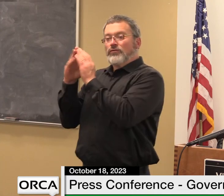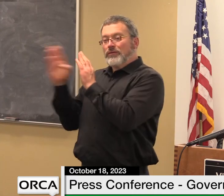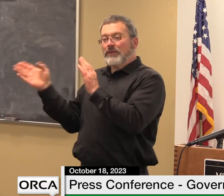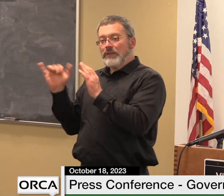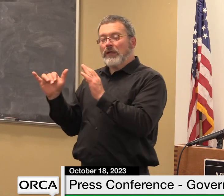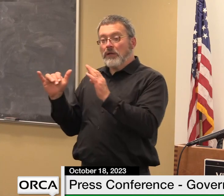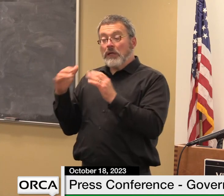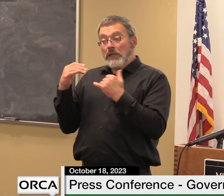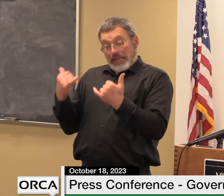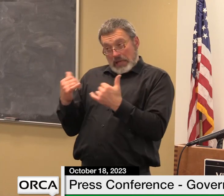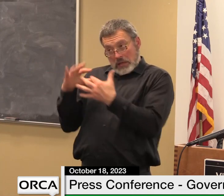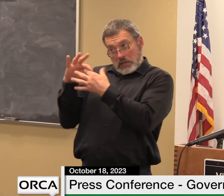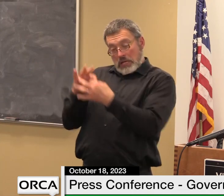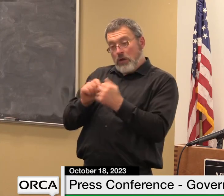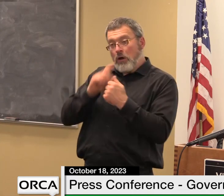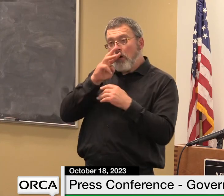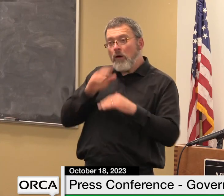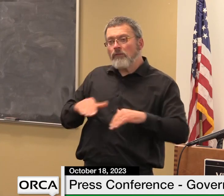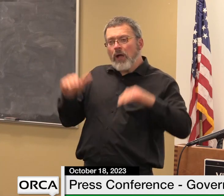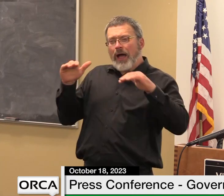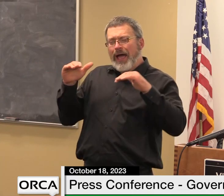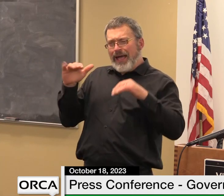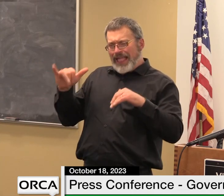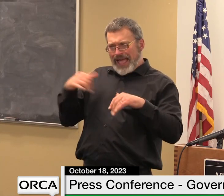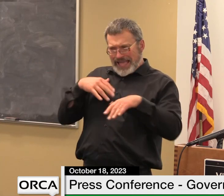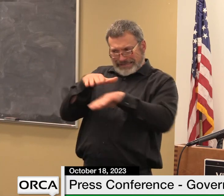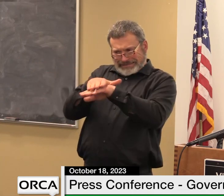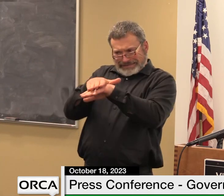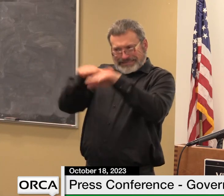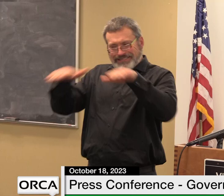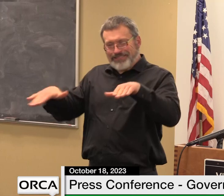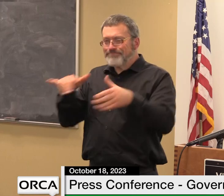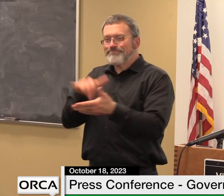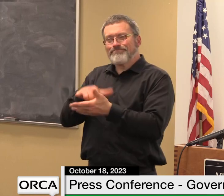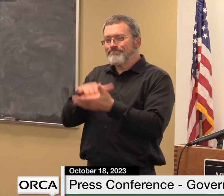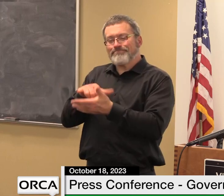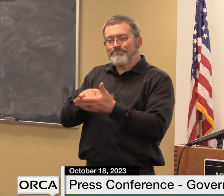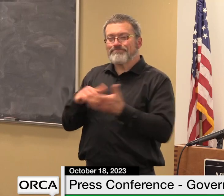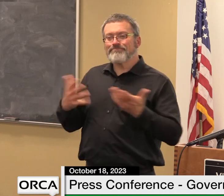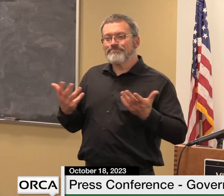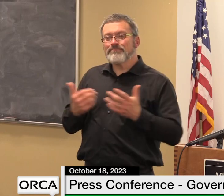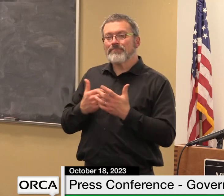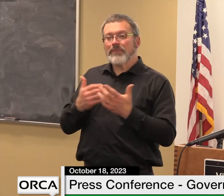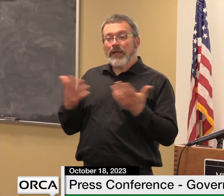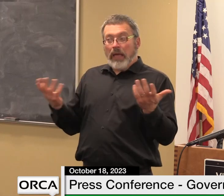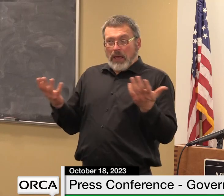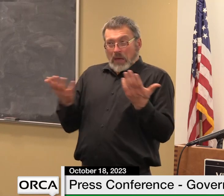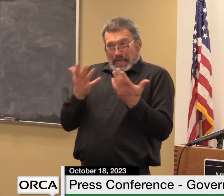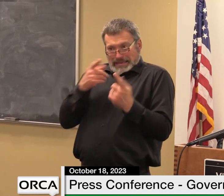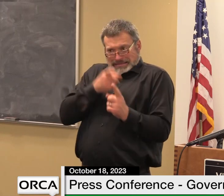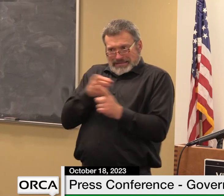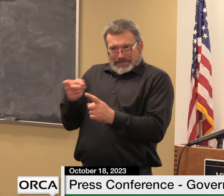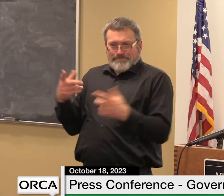out those two parts to answer it specifically. We can get back to you.